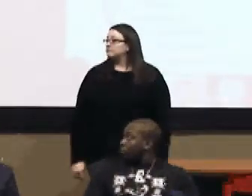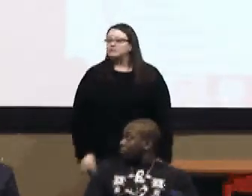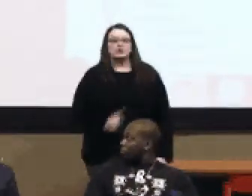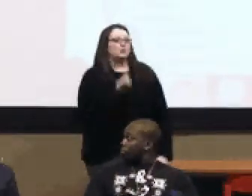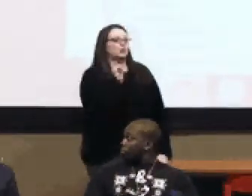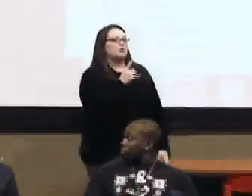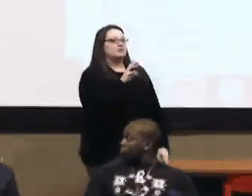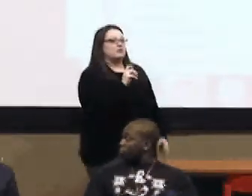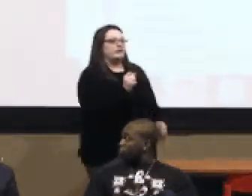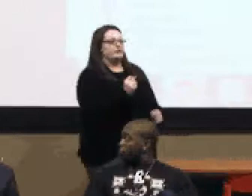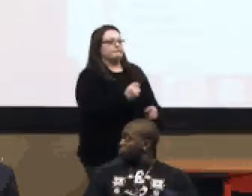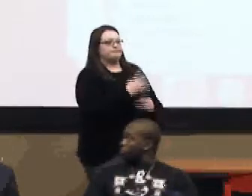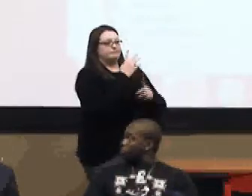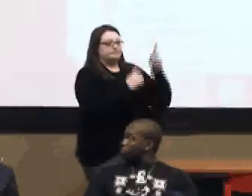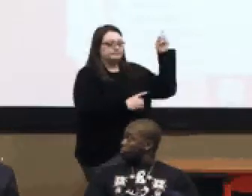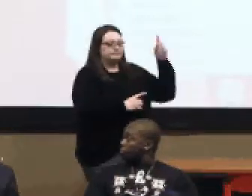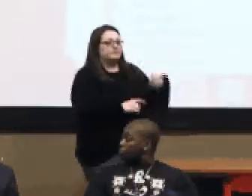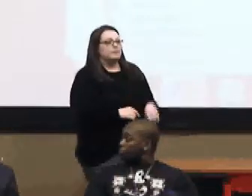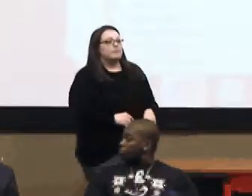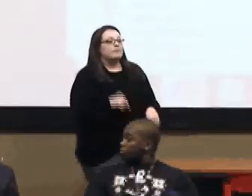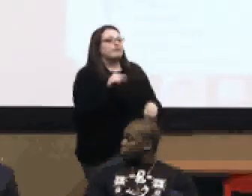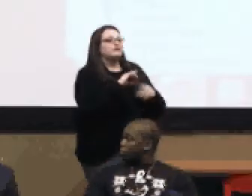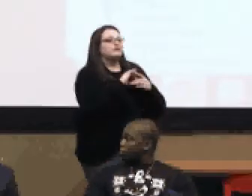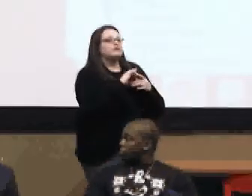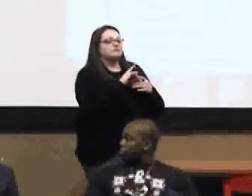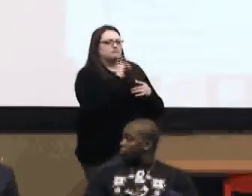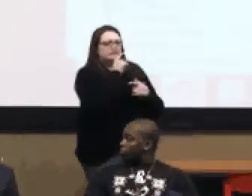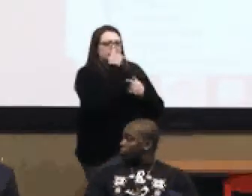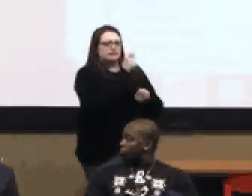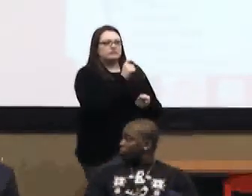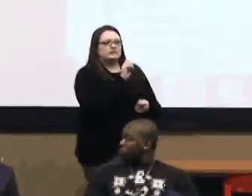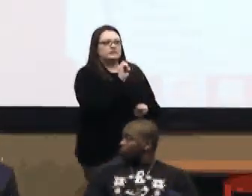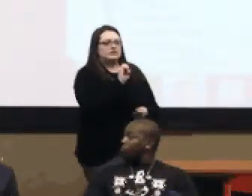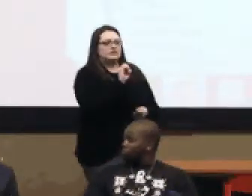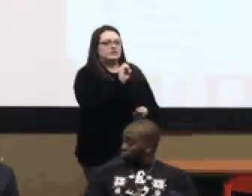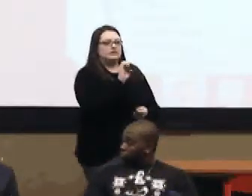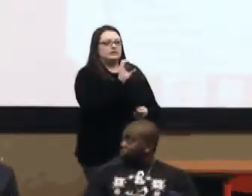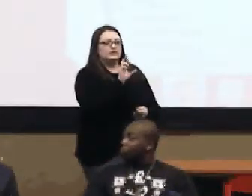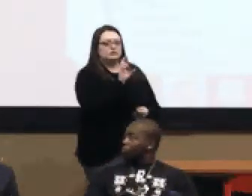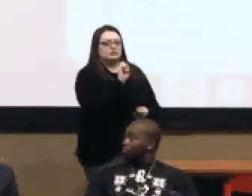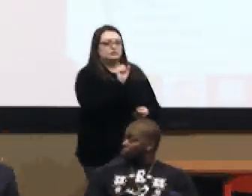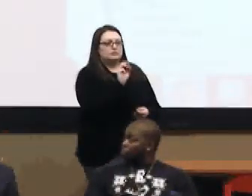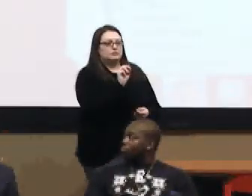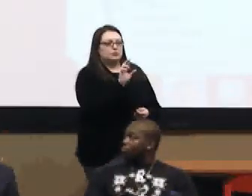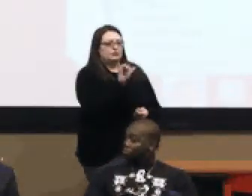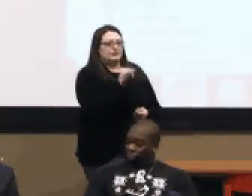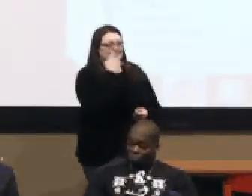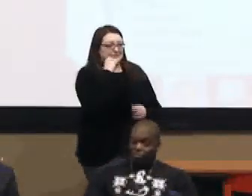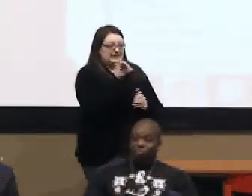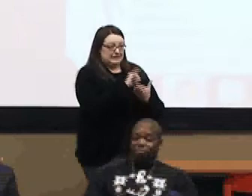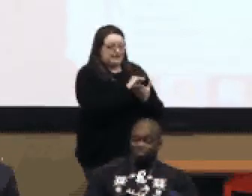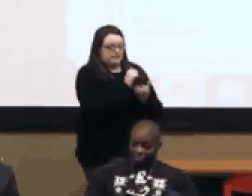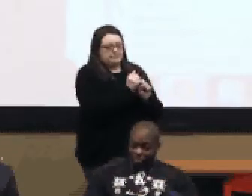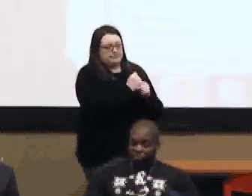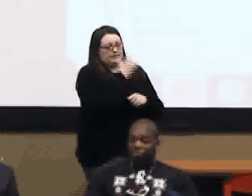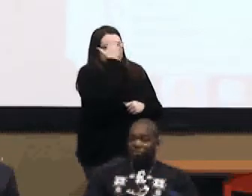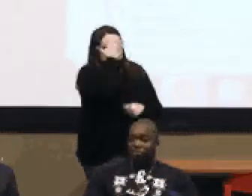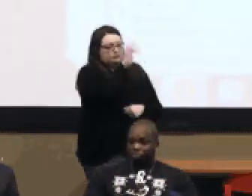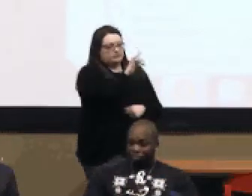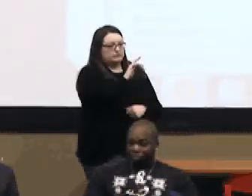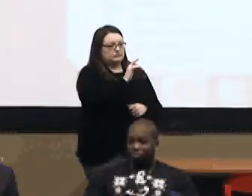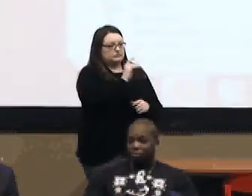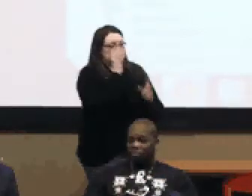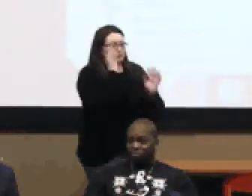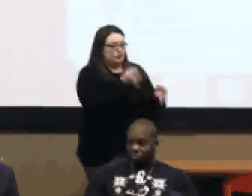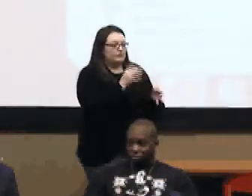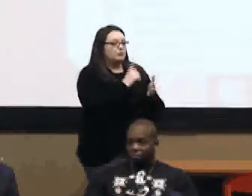one question already up on Twitter here. So, and this really is interesting since eCreamery just did this and they made a genius move by doing this. What do you